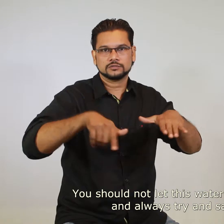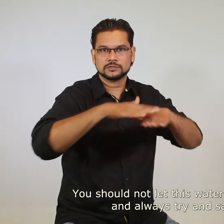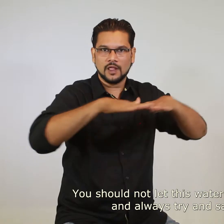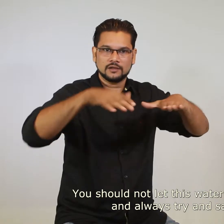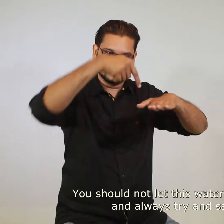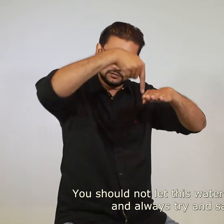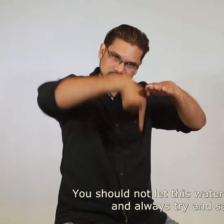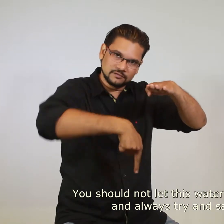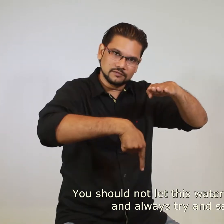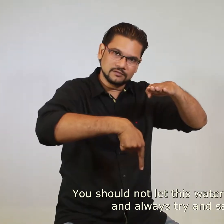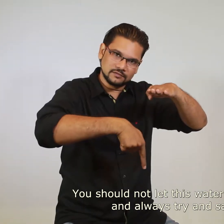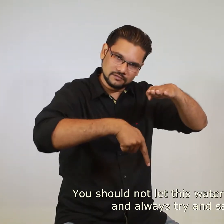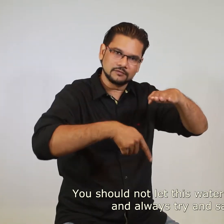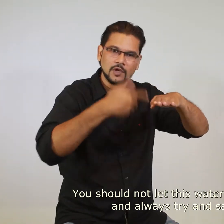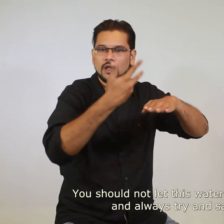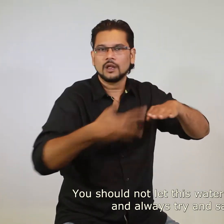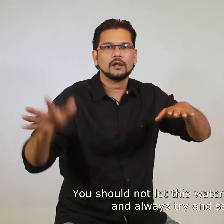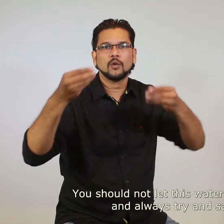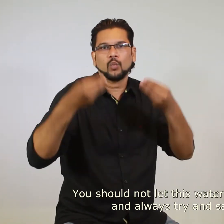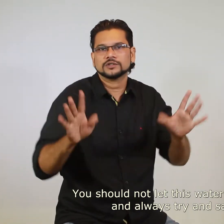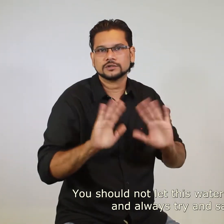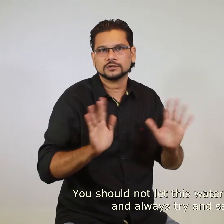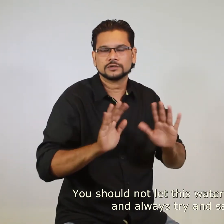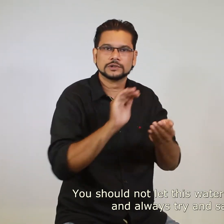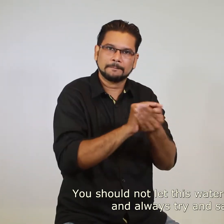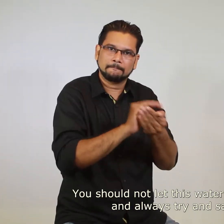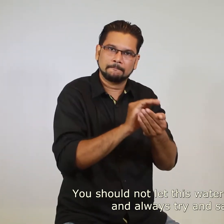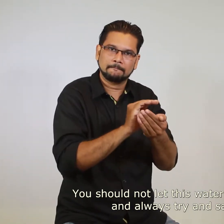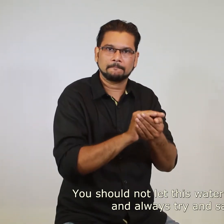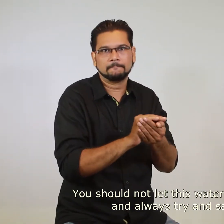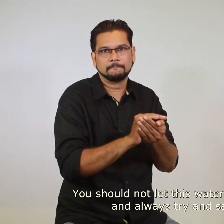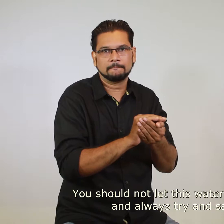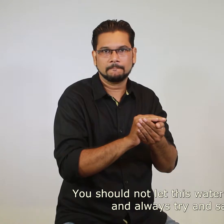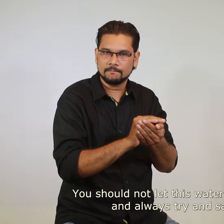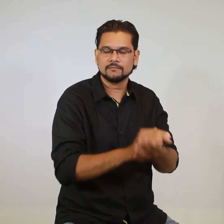You should not let this water go to waste and always try and save it.